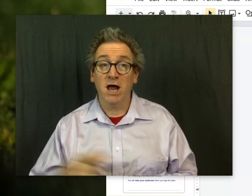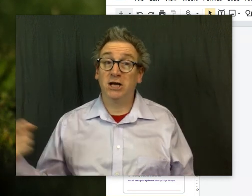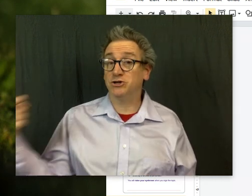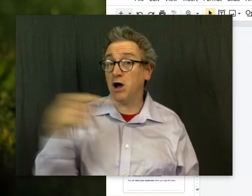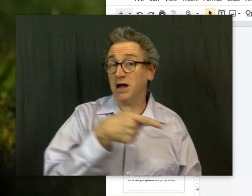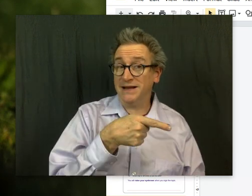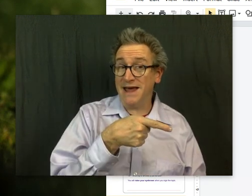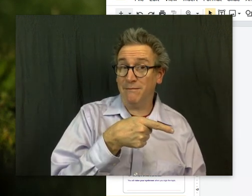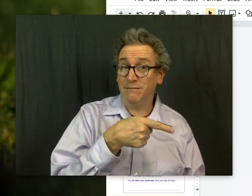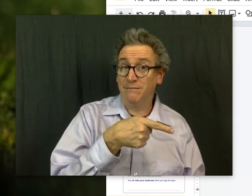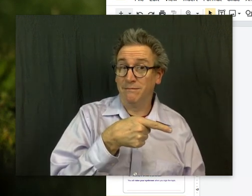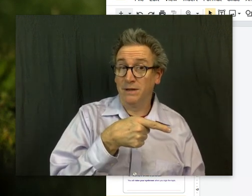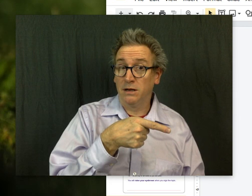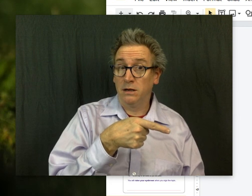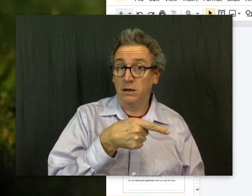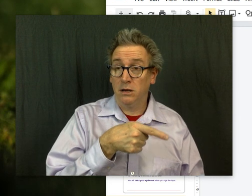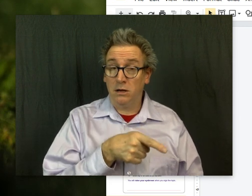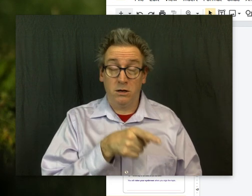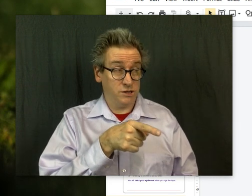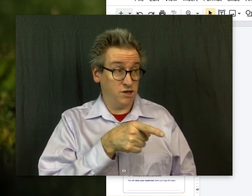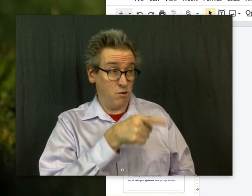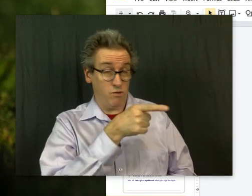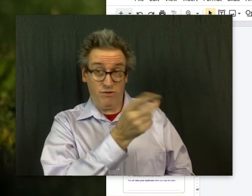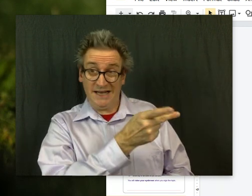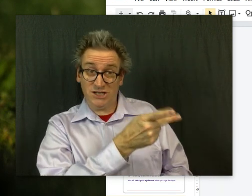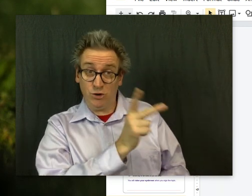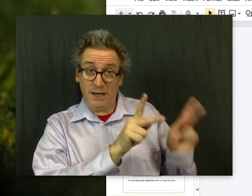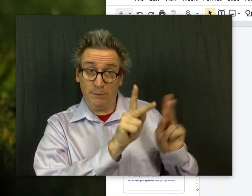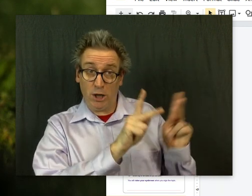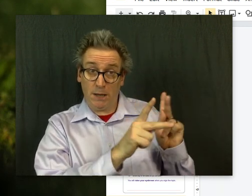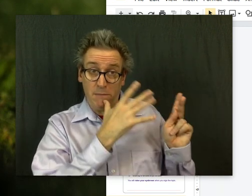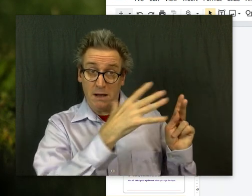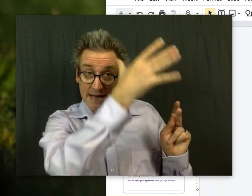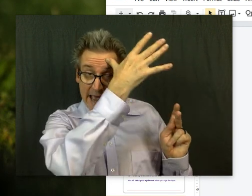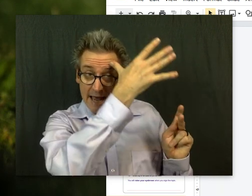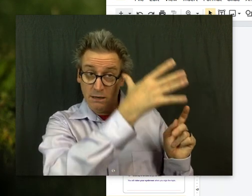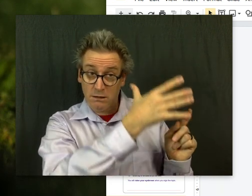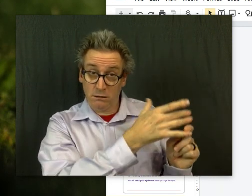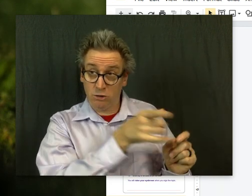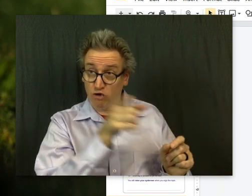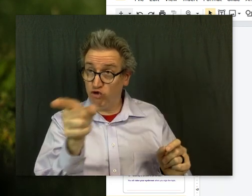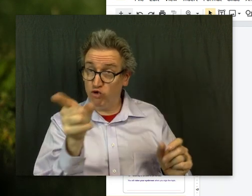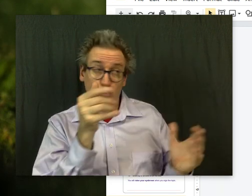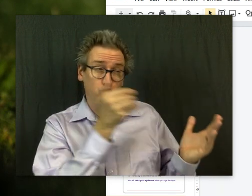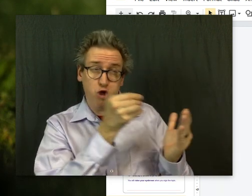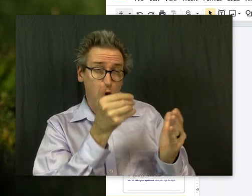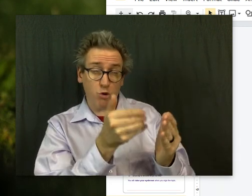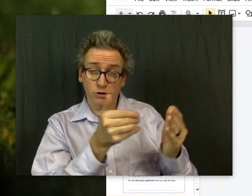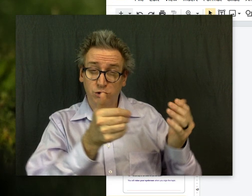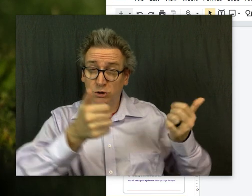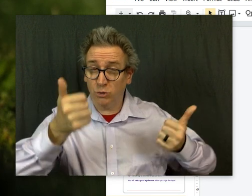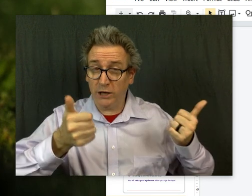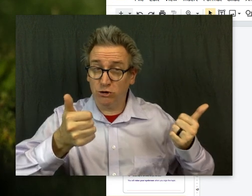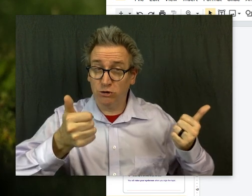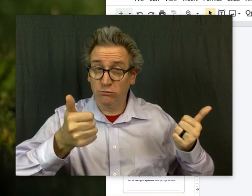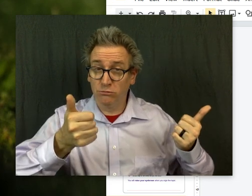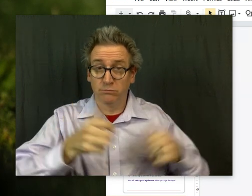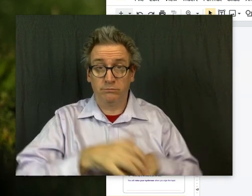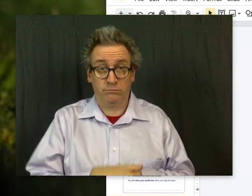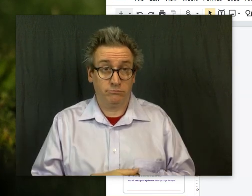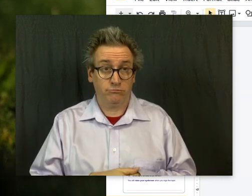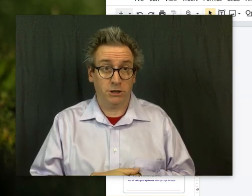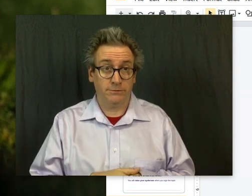Right? Because you're talking about them. So these two people, mom, dad, you close which?